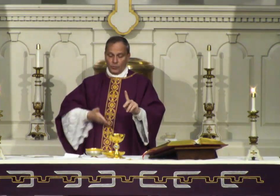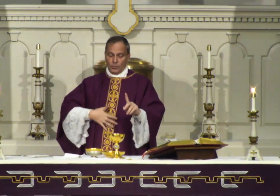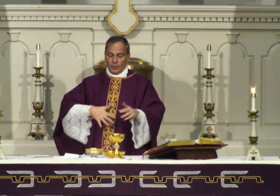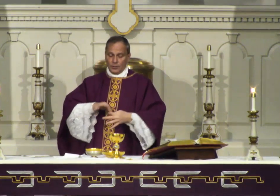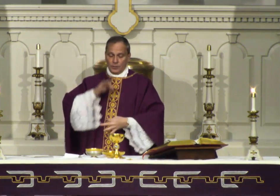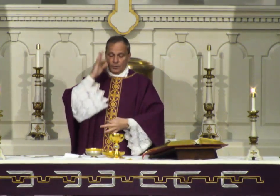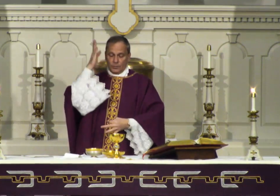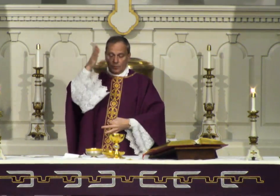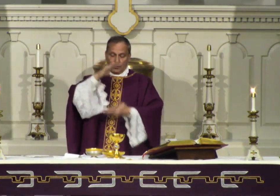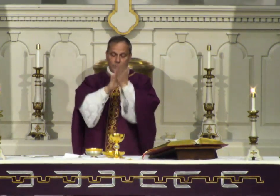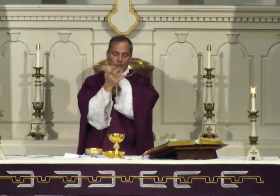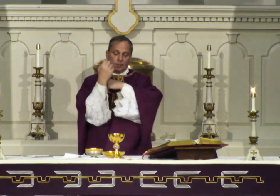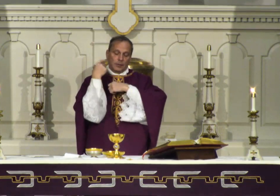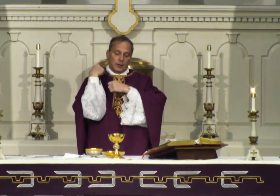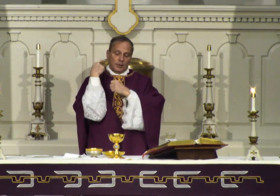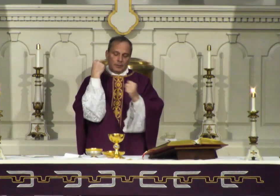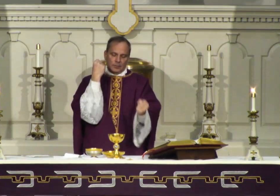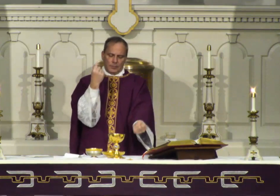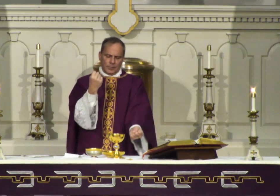healed.